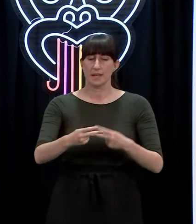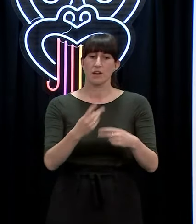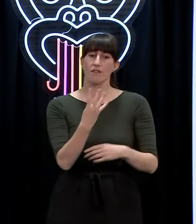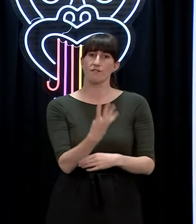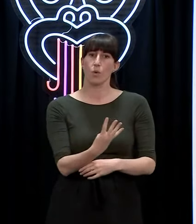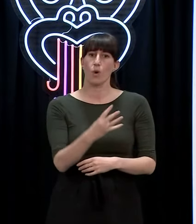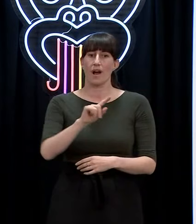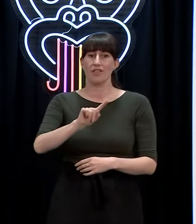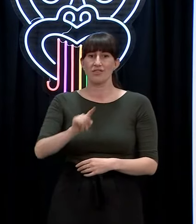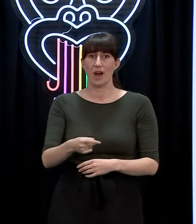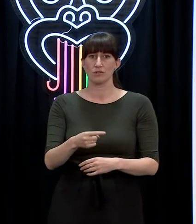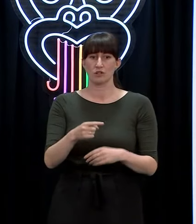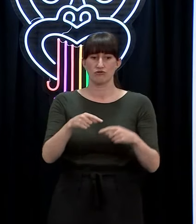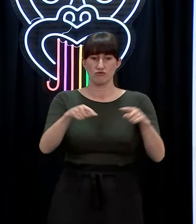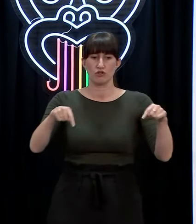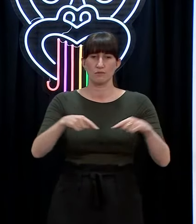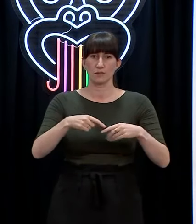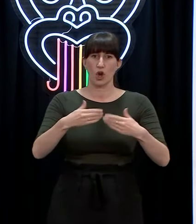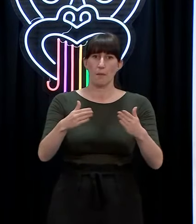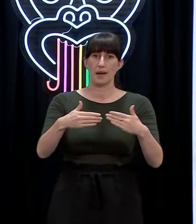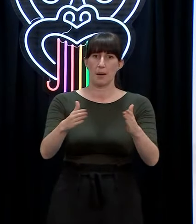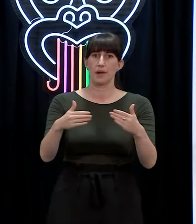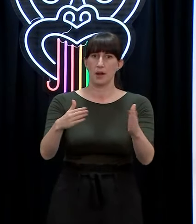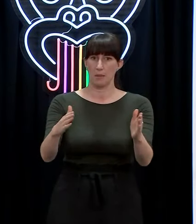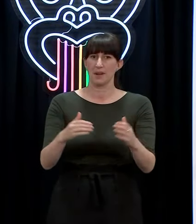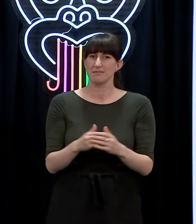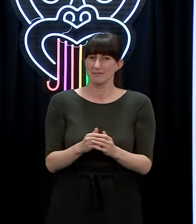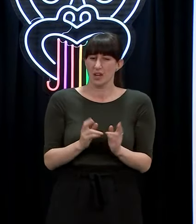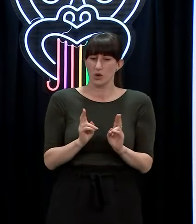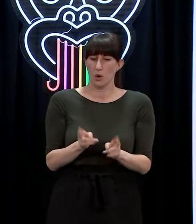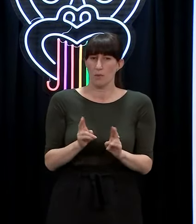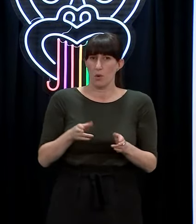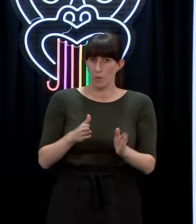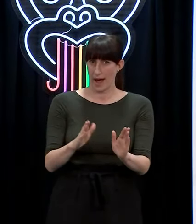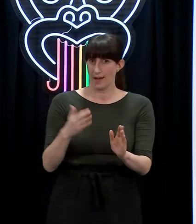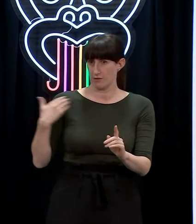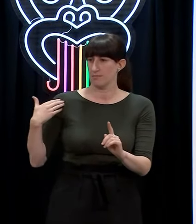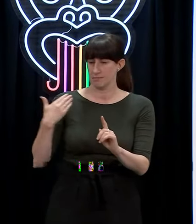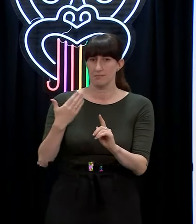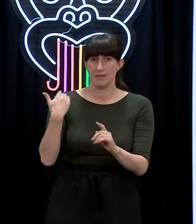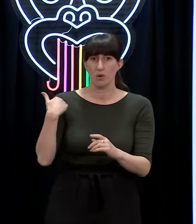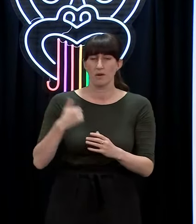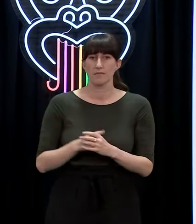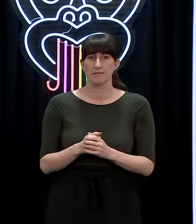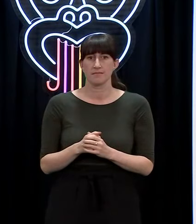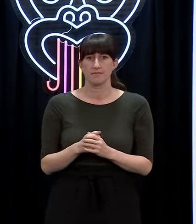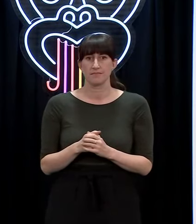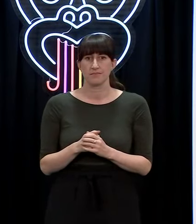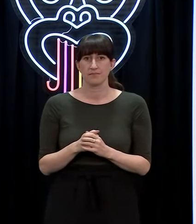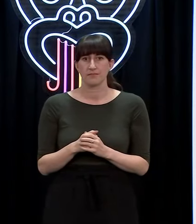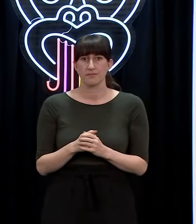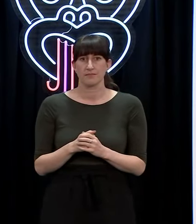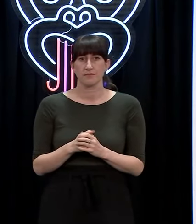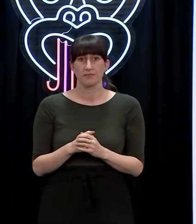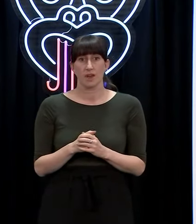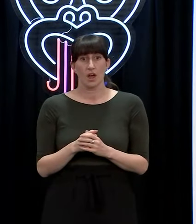in stages over these months, as is our usual practice. As I signalled previously, the way people